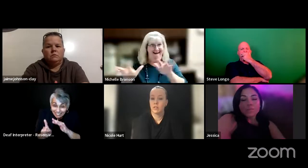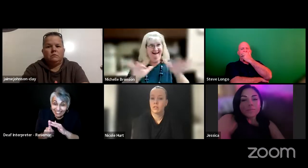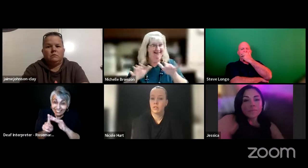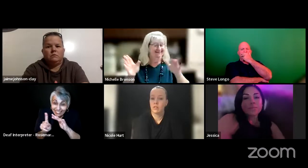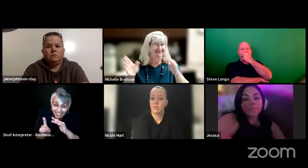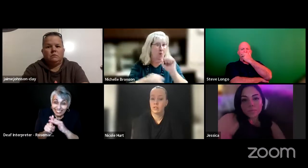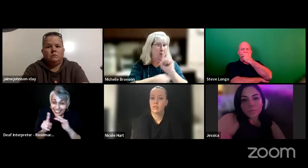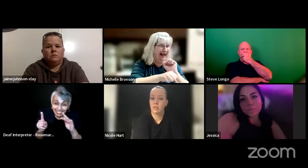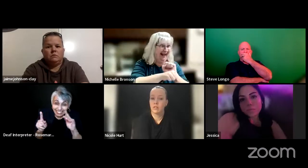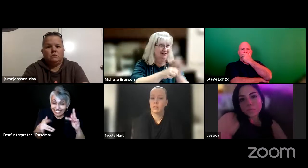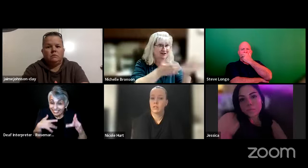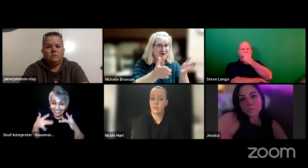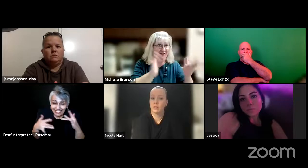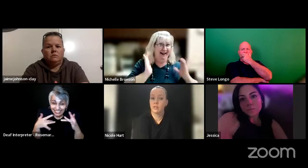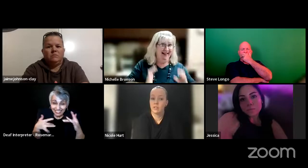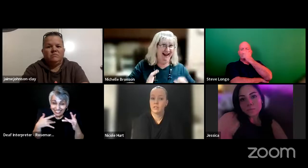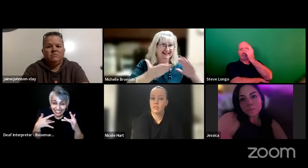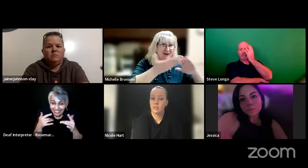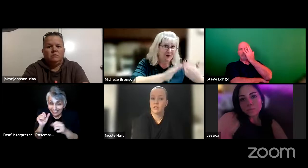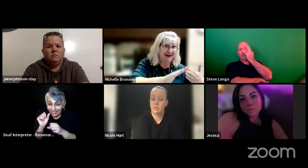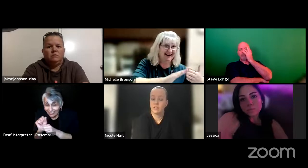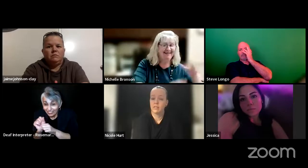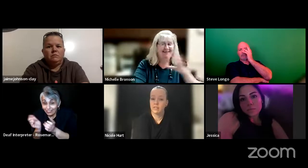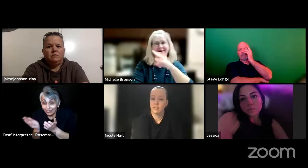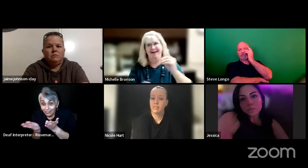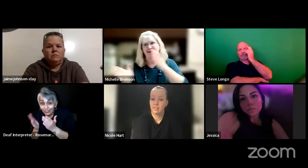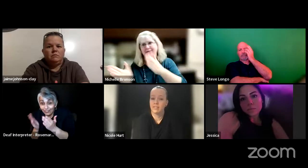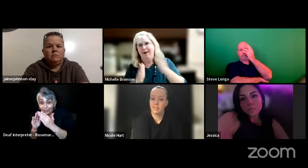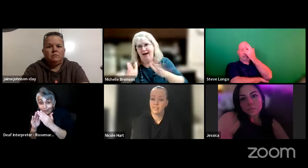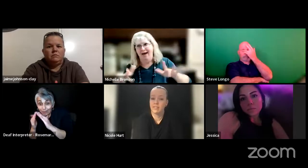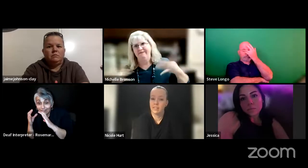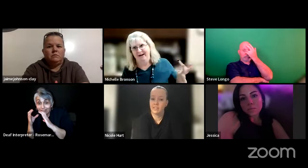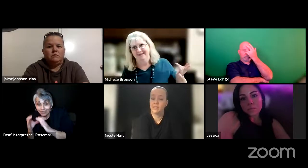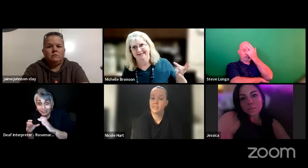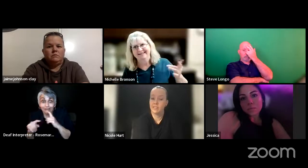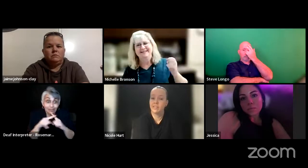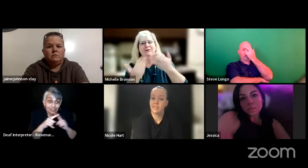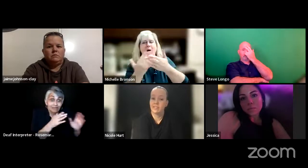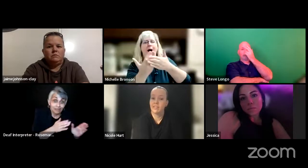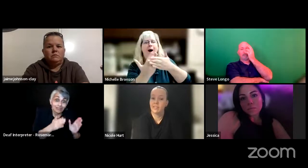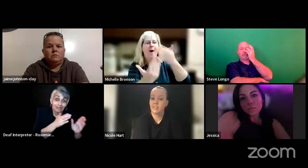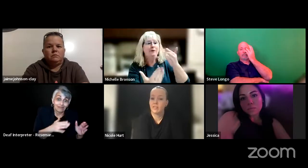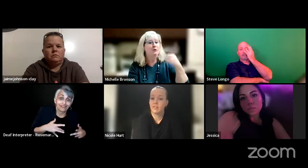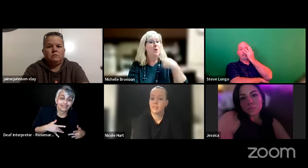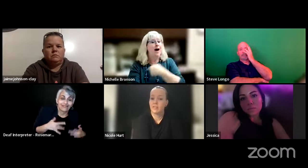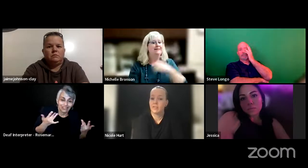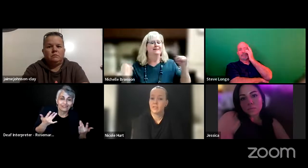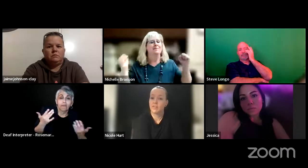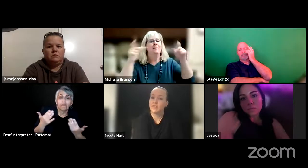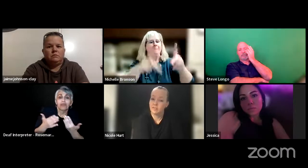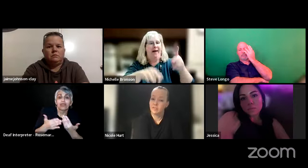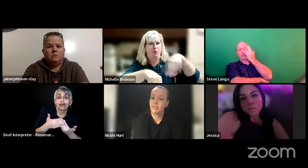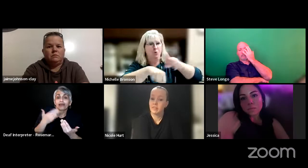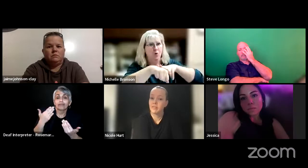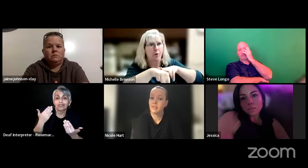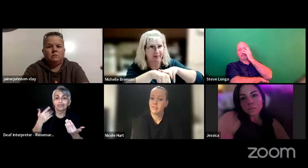you all posted. We are working feverishly to serve clients in the community, but also plan events.